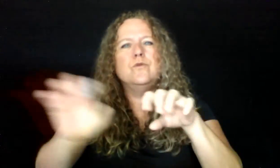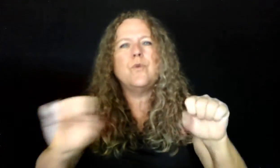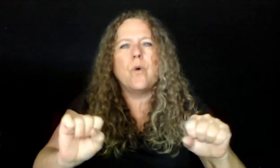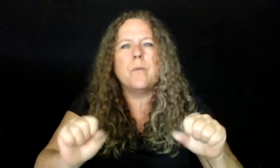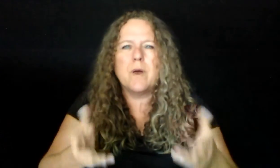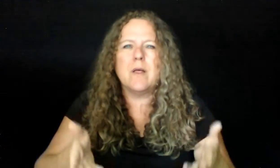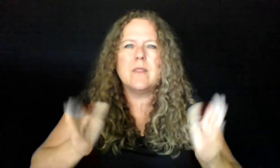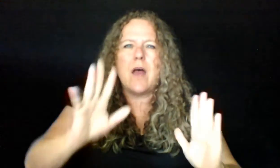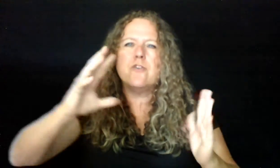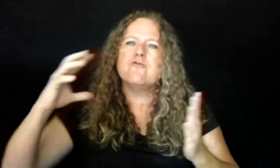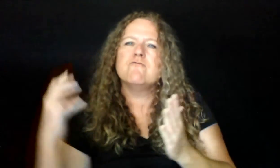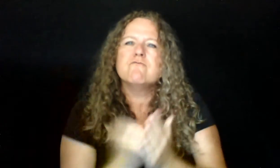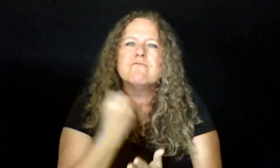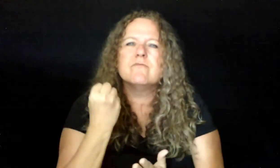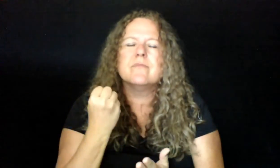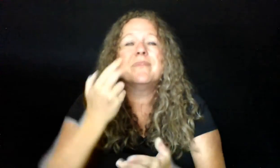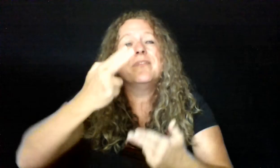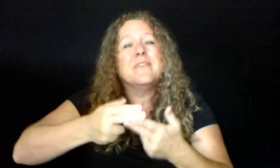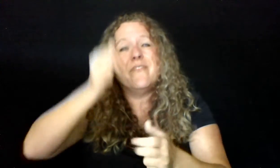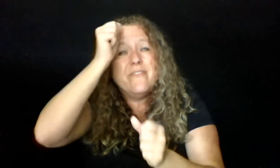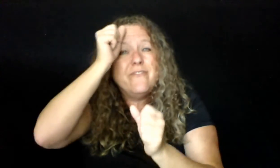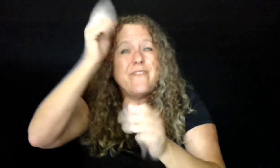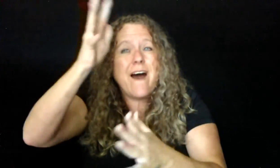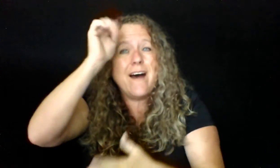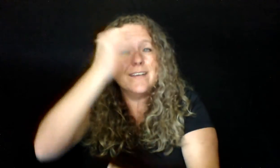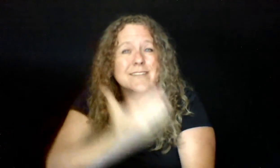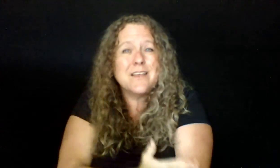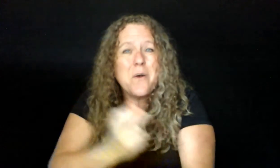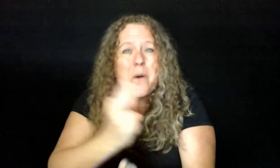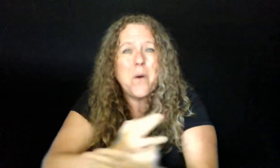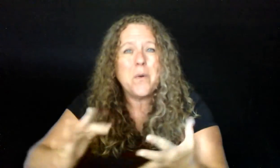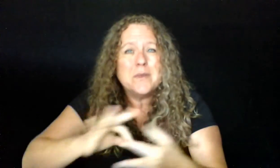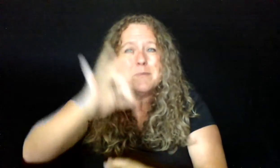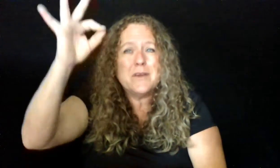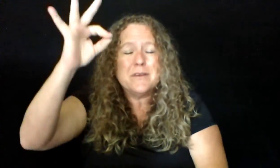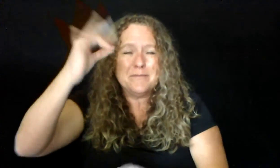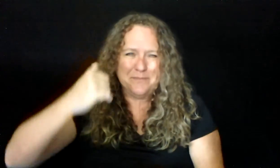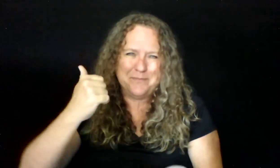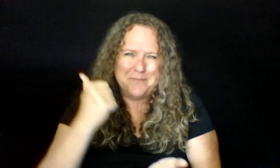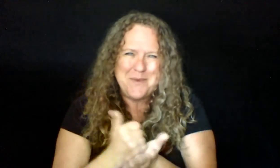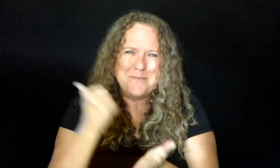In the name of the Father, the Son, and the Holy Spirit. Amen.